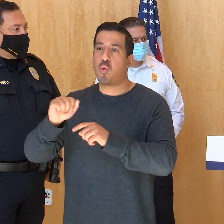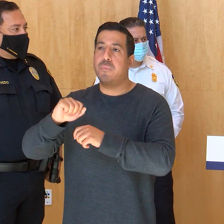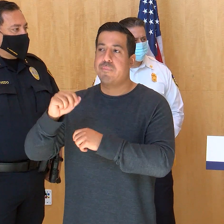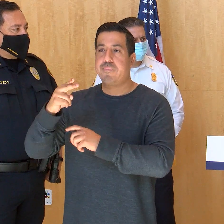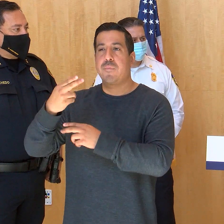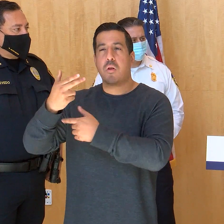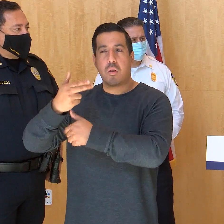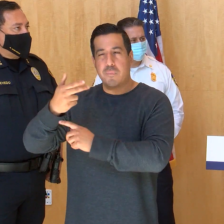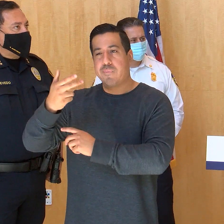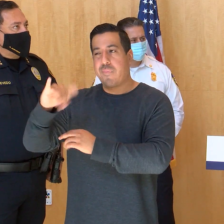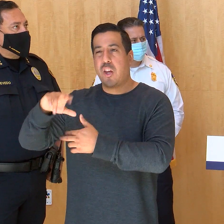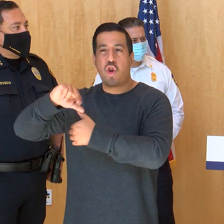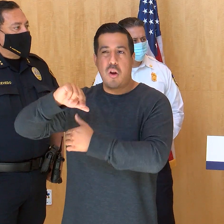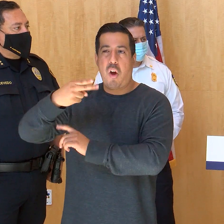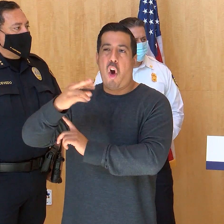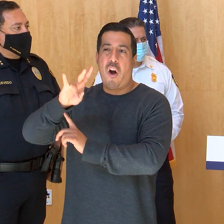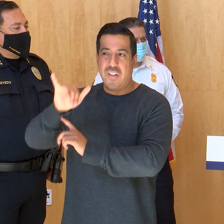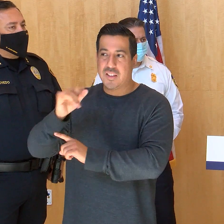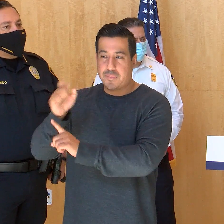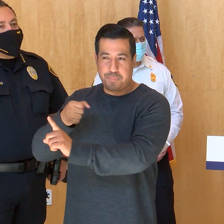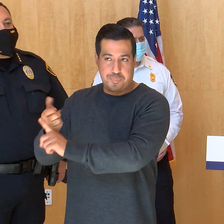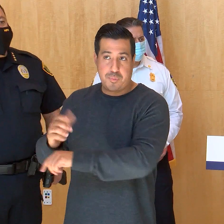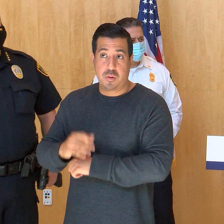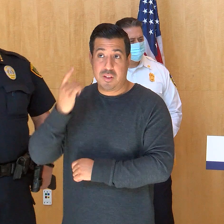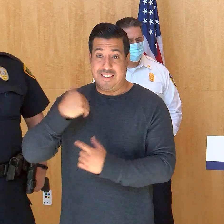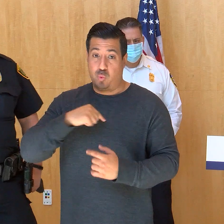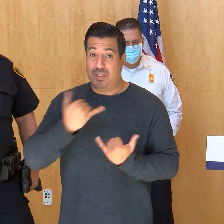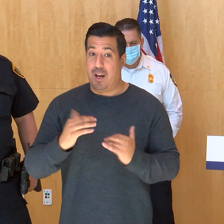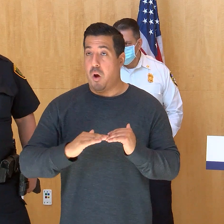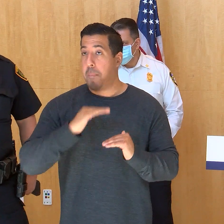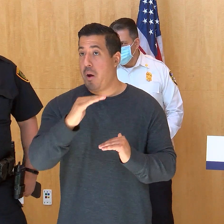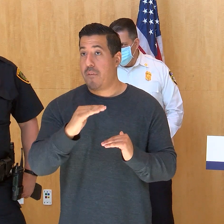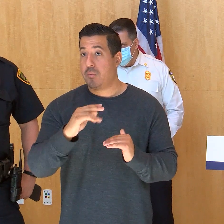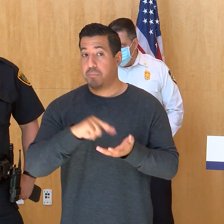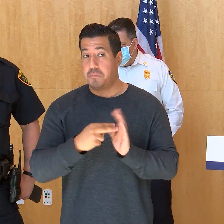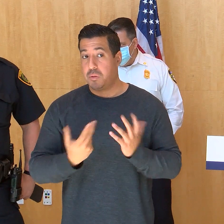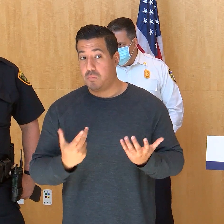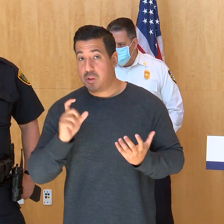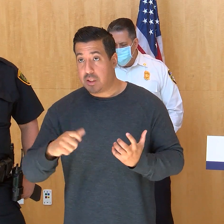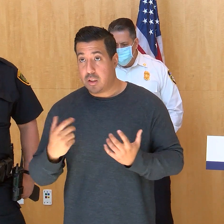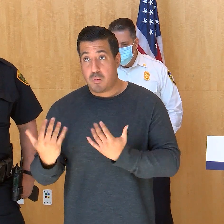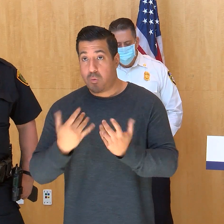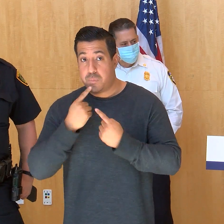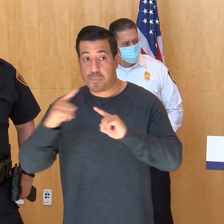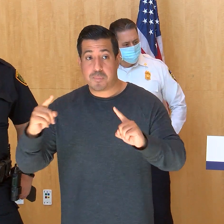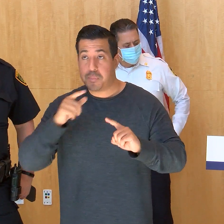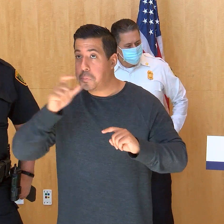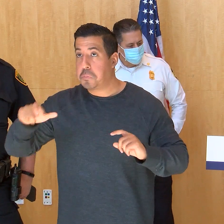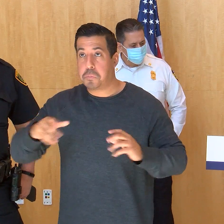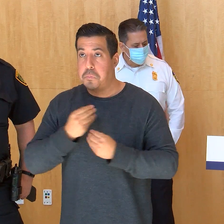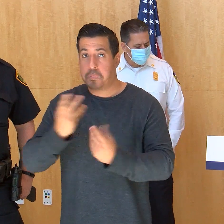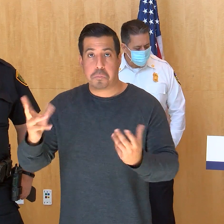it. But at this point in time, we are above, and so there is no boil water notice having to be